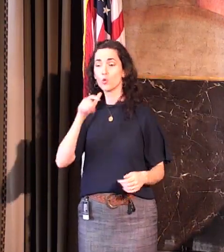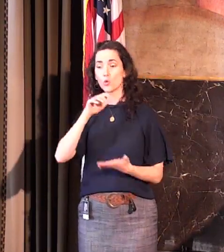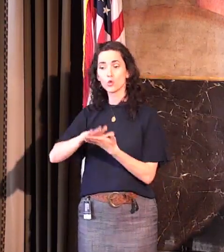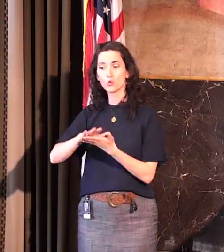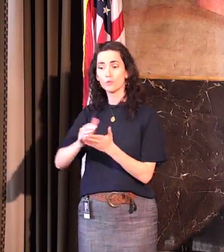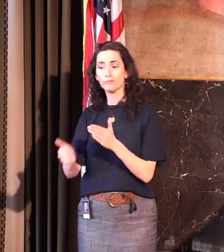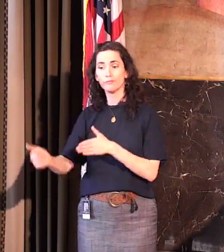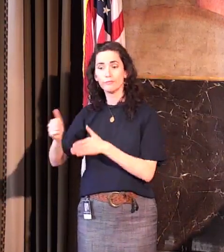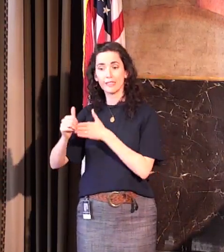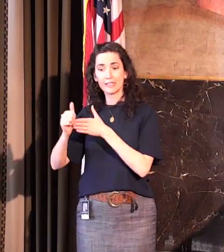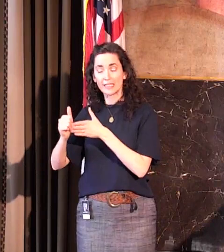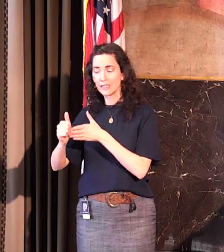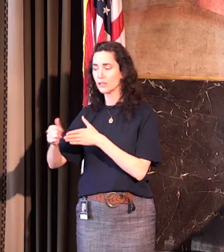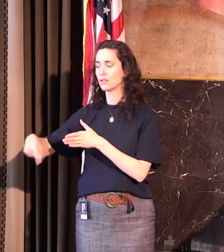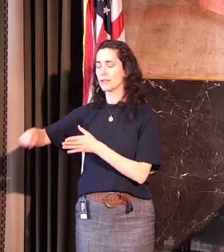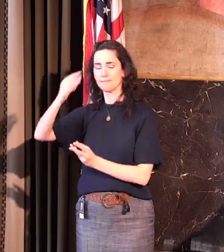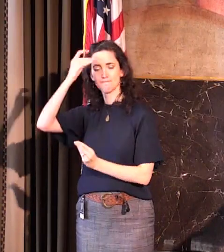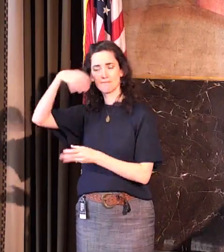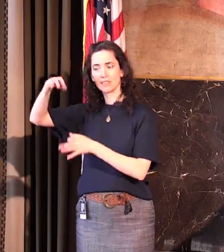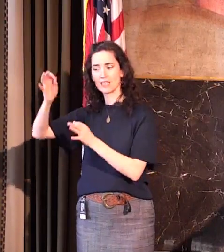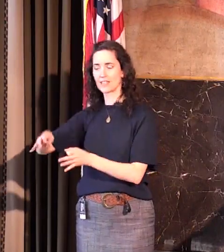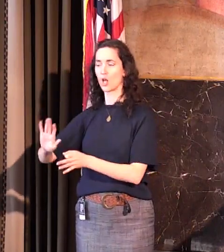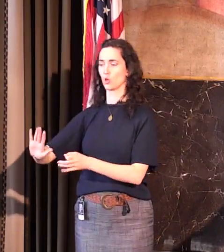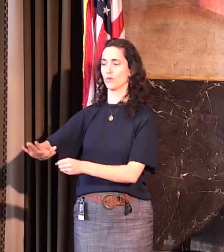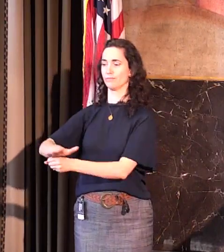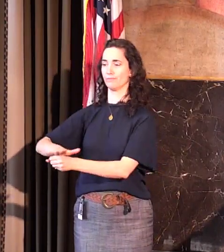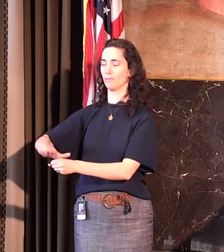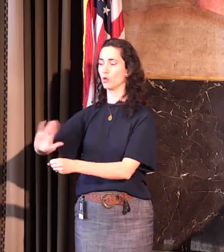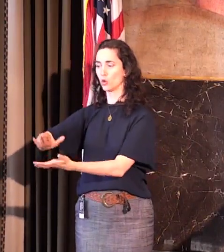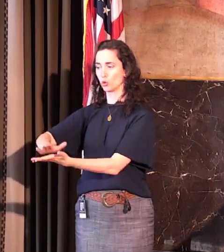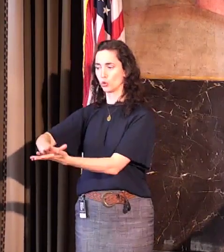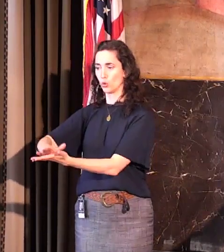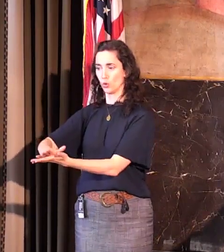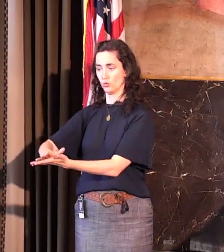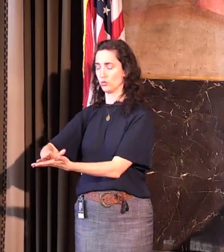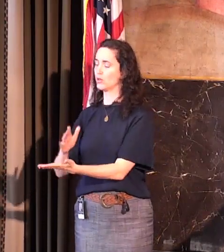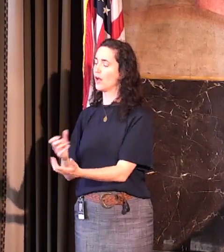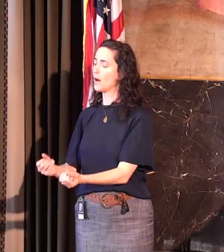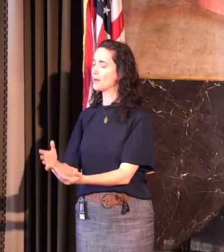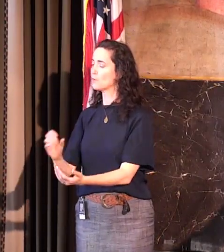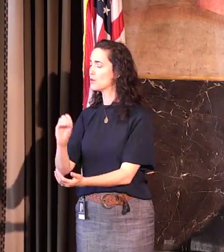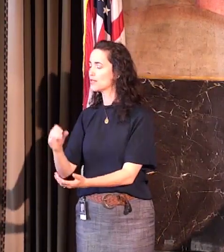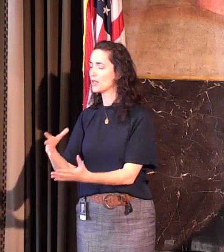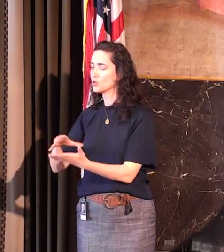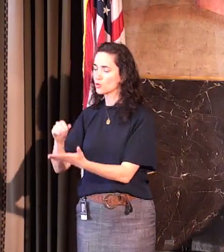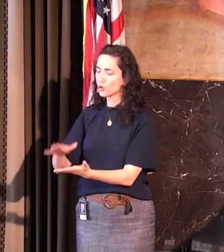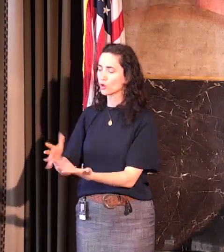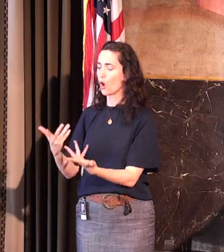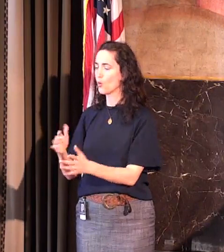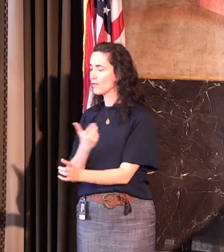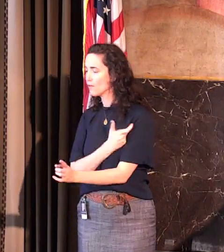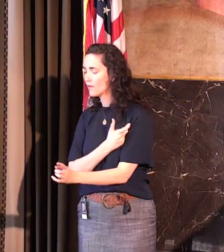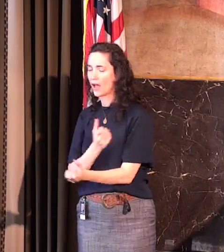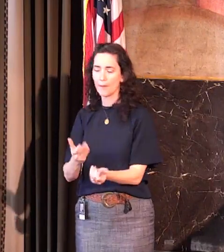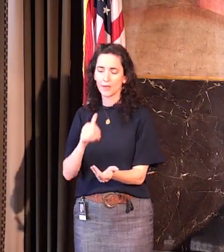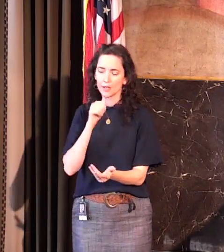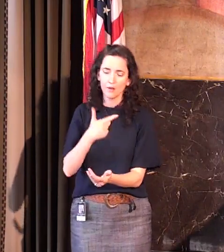determine for themselves, and they're in the best position to know the percentage of their students who are in fact